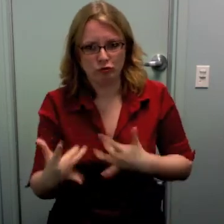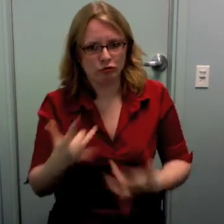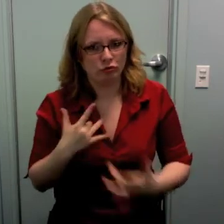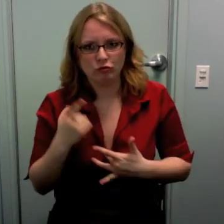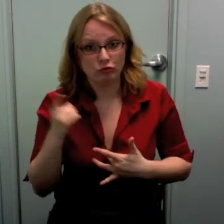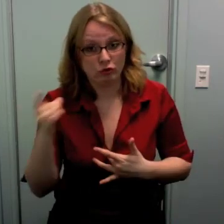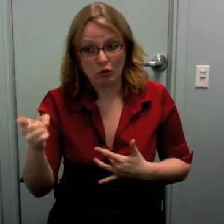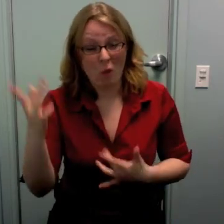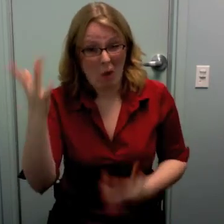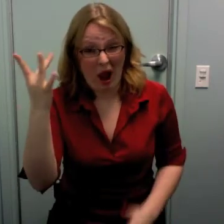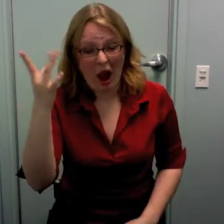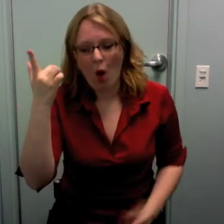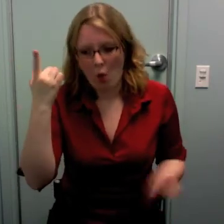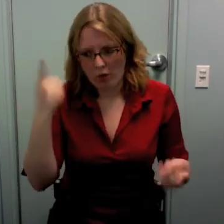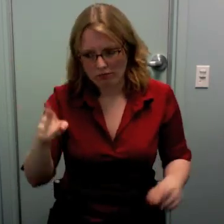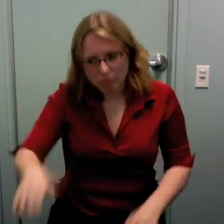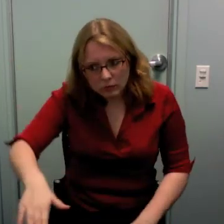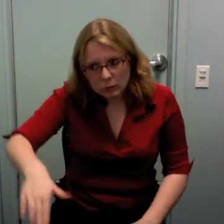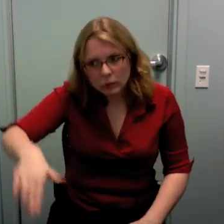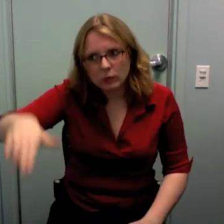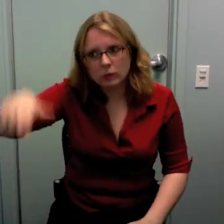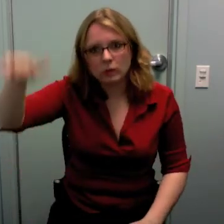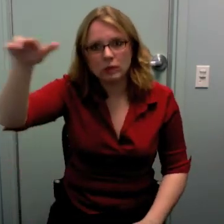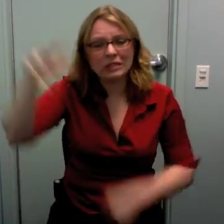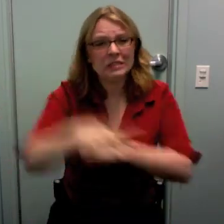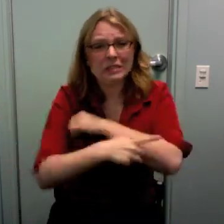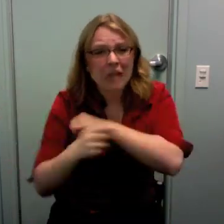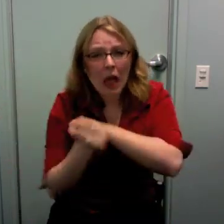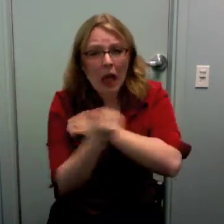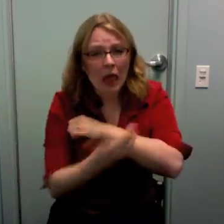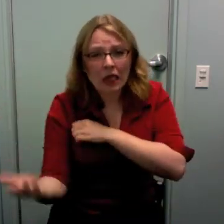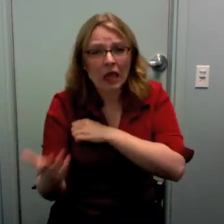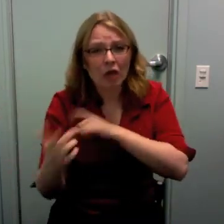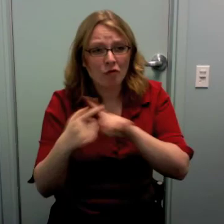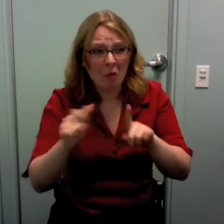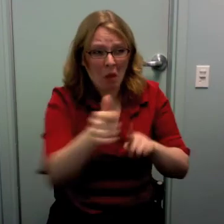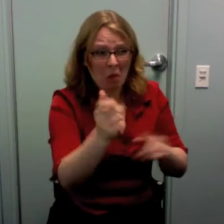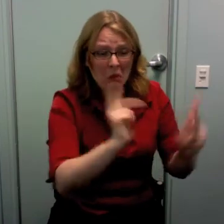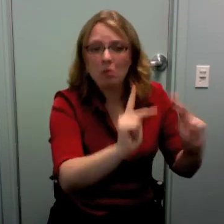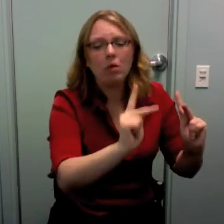anything again that didn't belong to her, unless, of course, she had the permission of the owner.